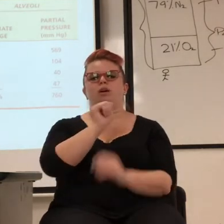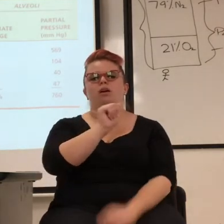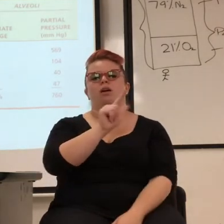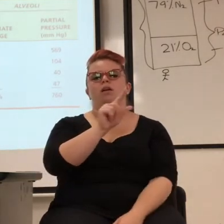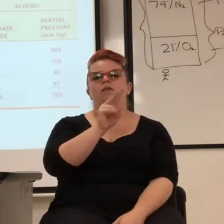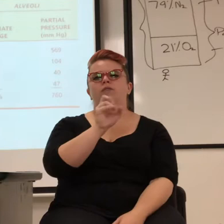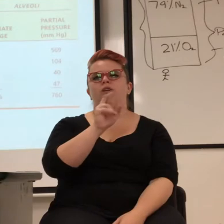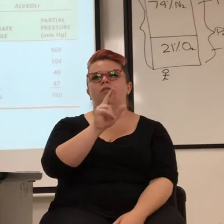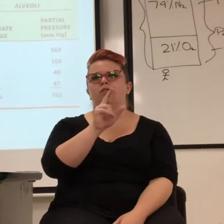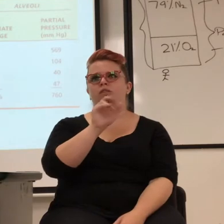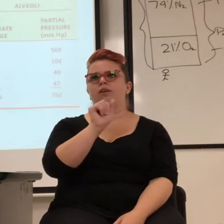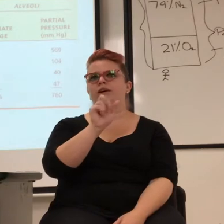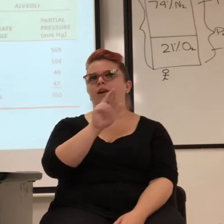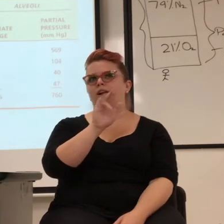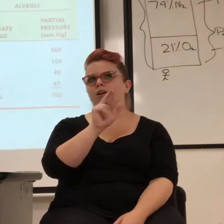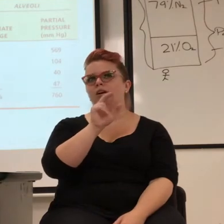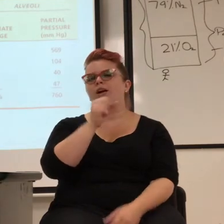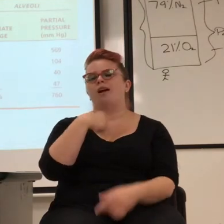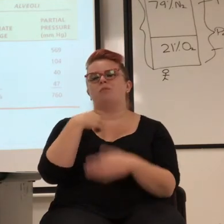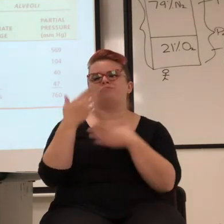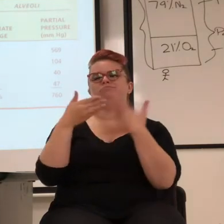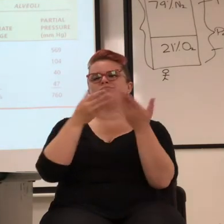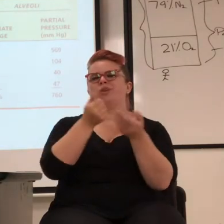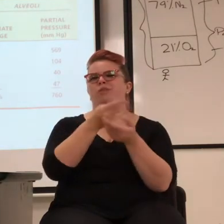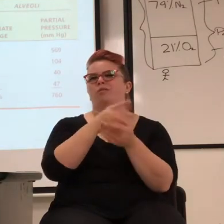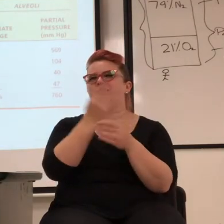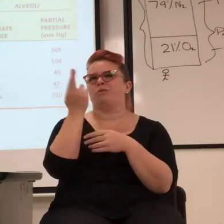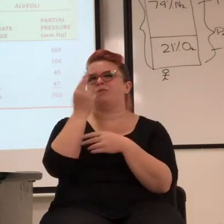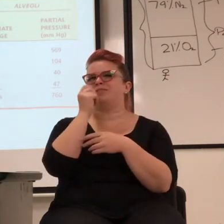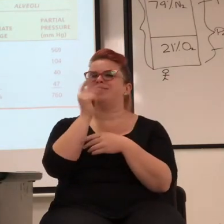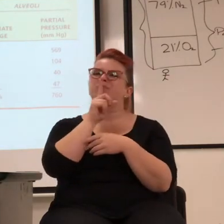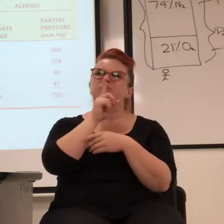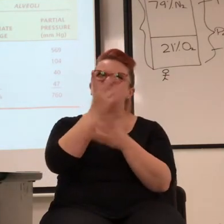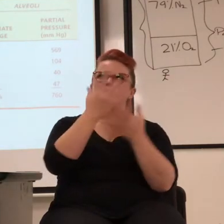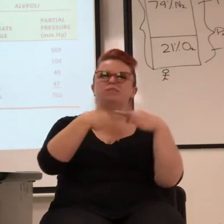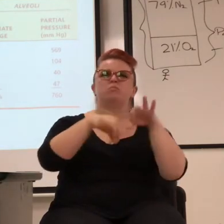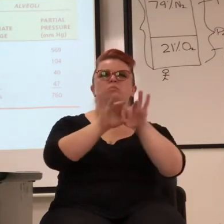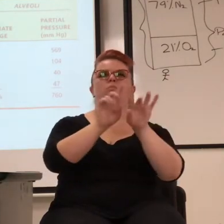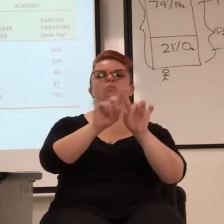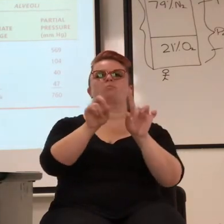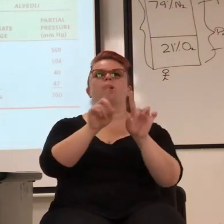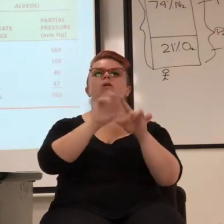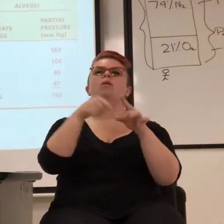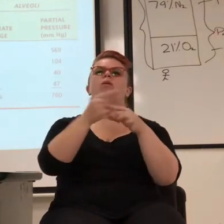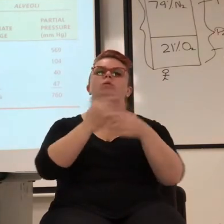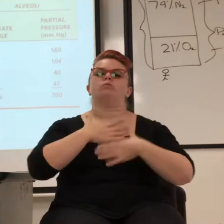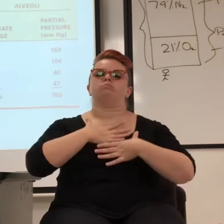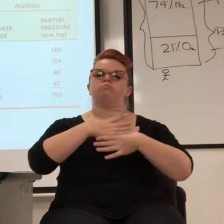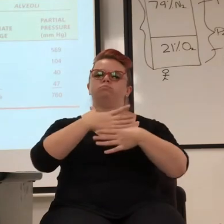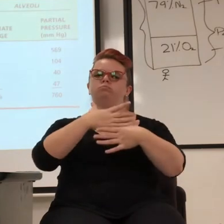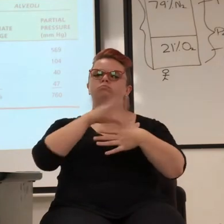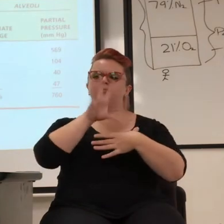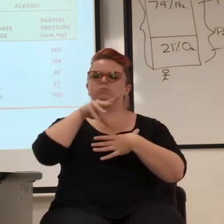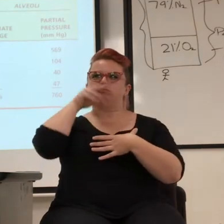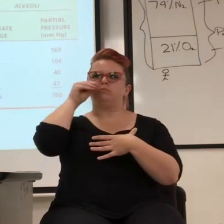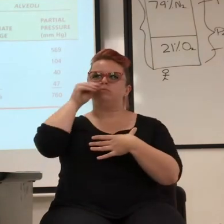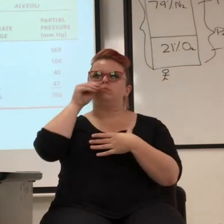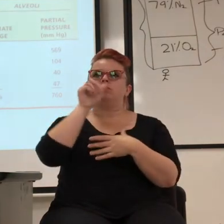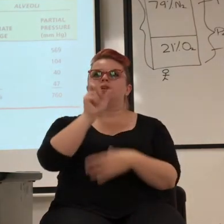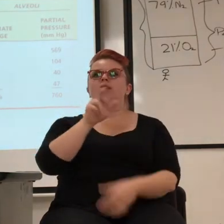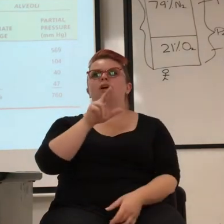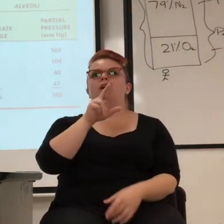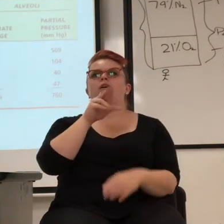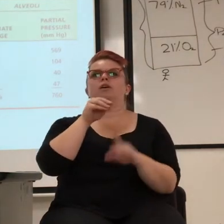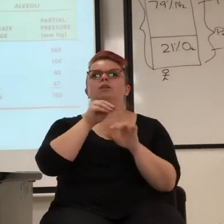alveolar air. I'll give you a couple of reasons, not too important, but when you breathe in that air, the air is exposed